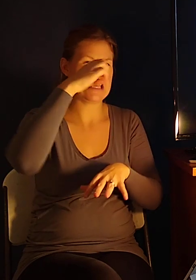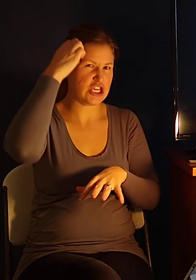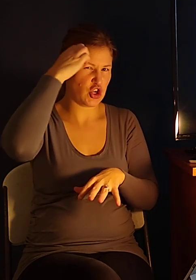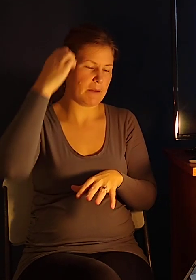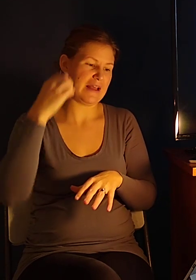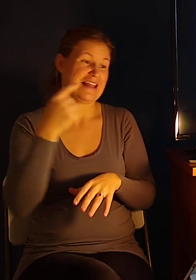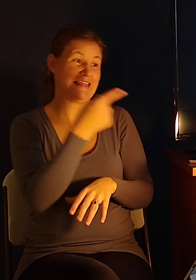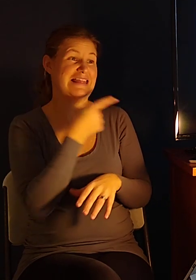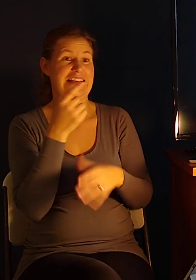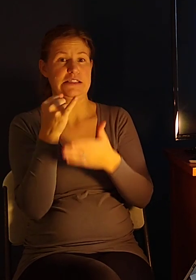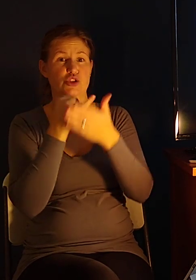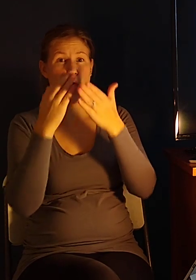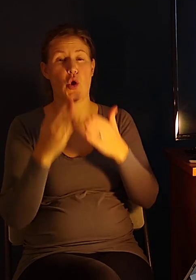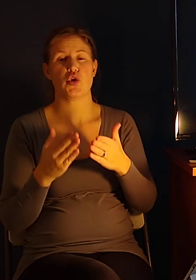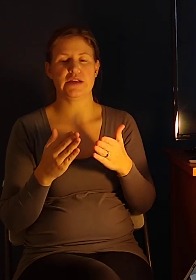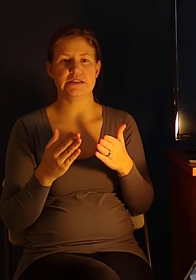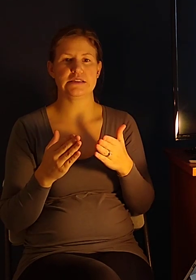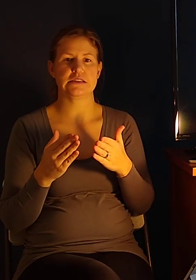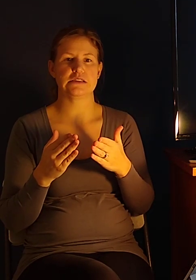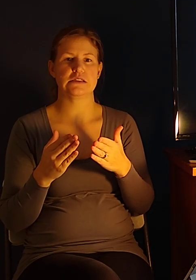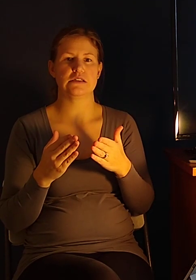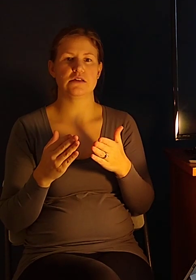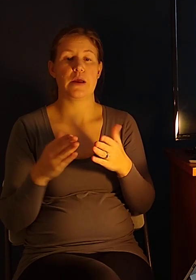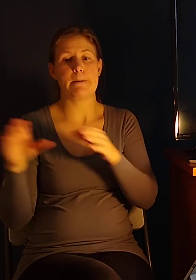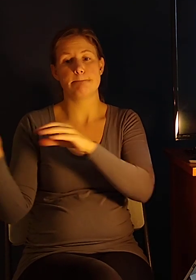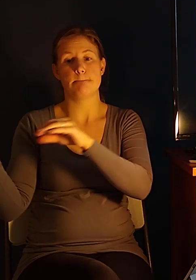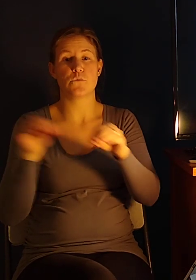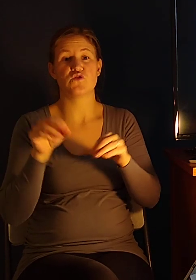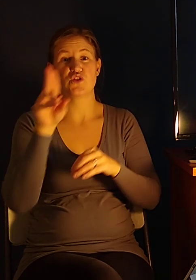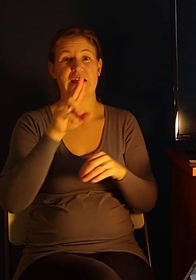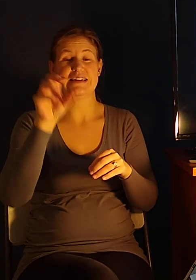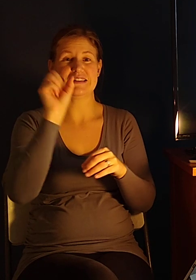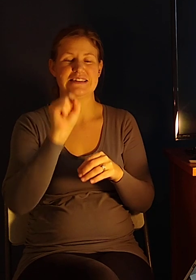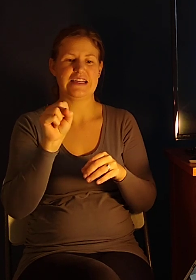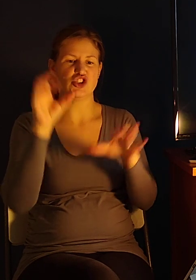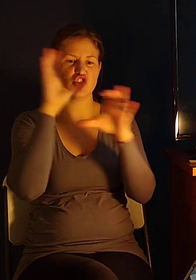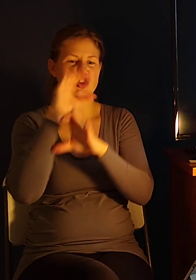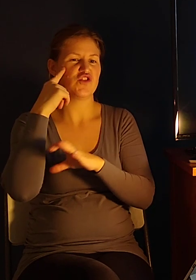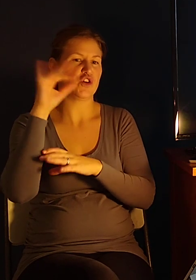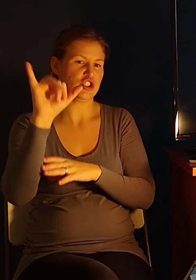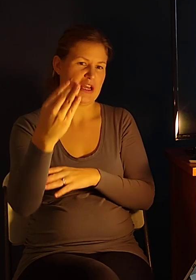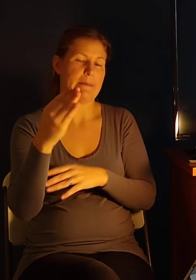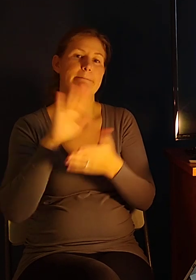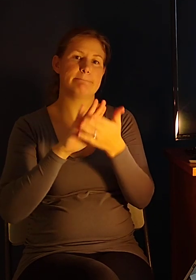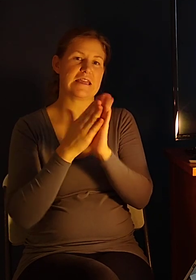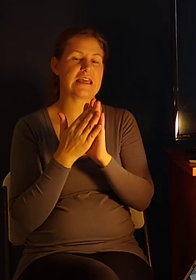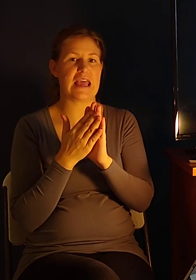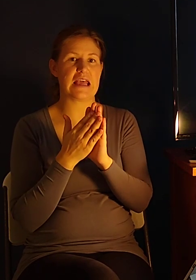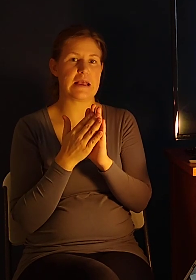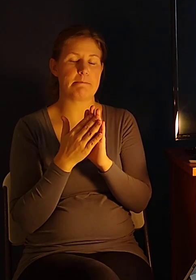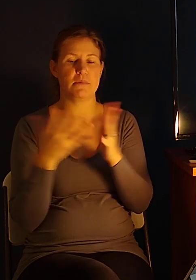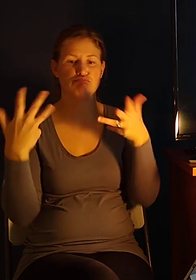artists that to the United States and were looking for jobs, and they became situated not only